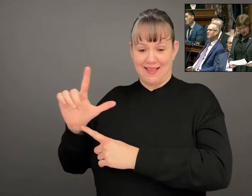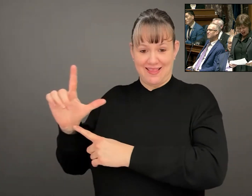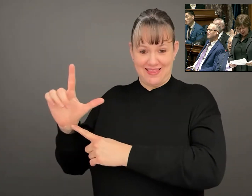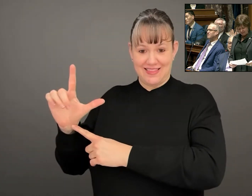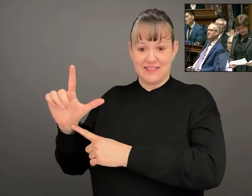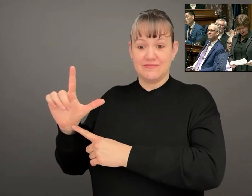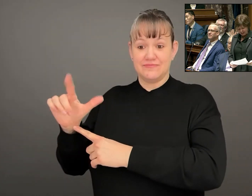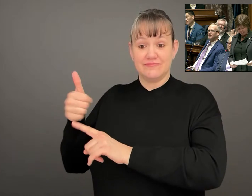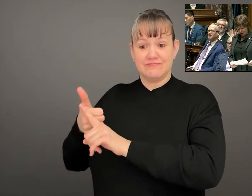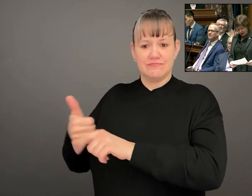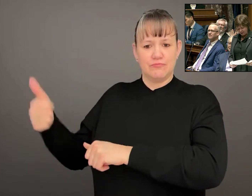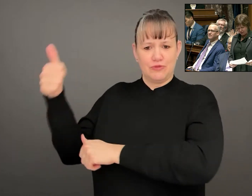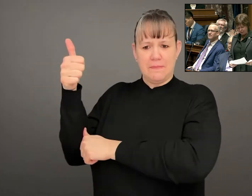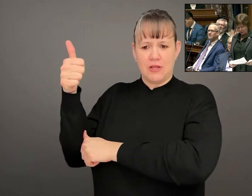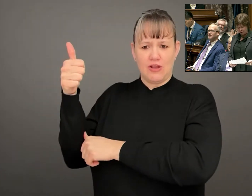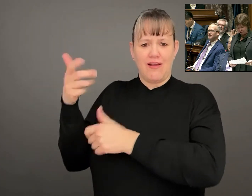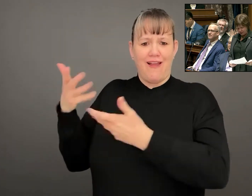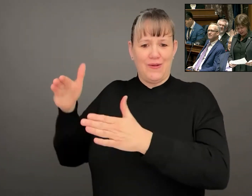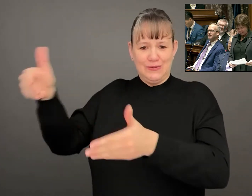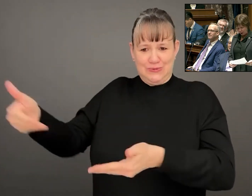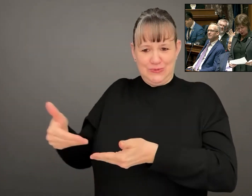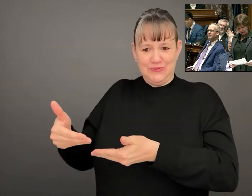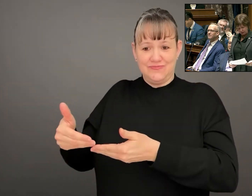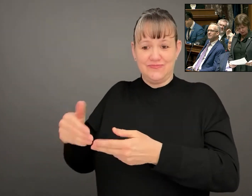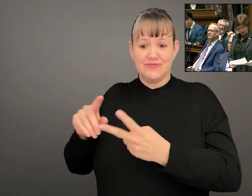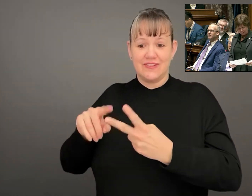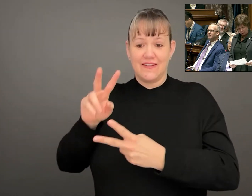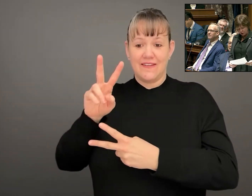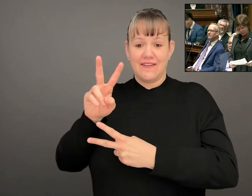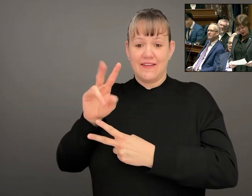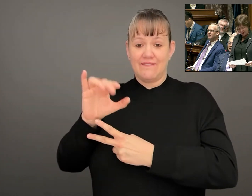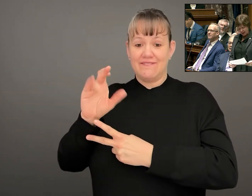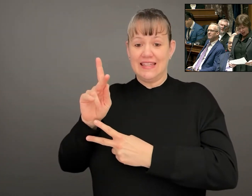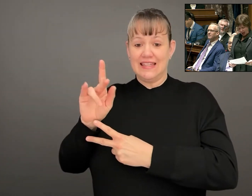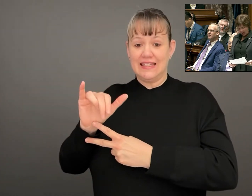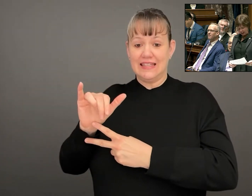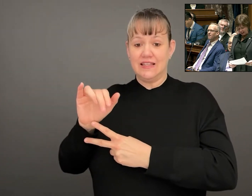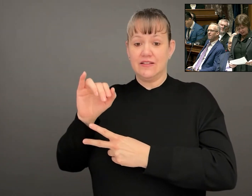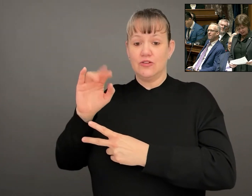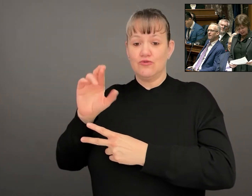introduced, Vicky Ryle, Marina Reed, Paul and Suzanne Beauchemin,